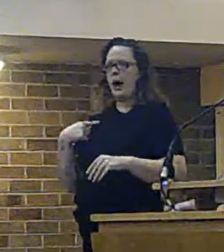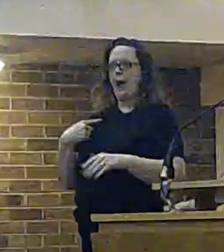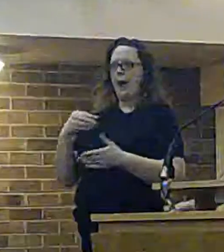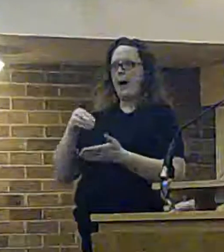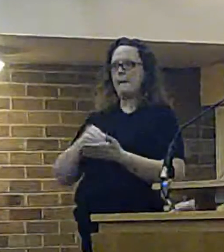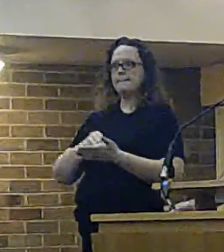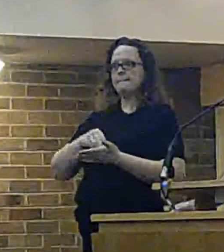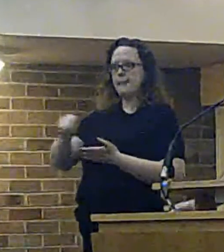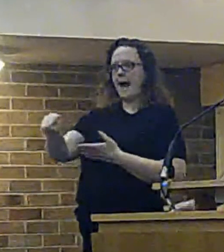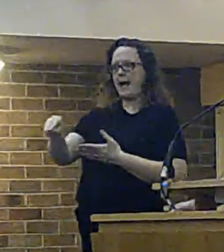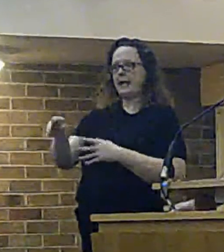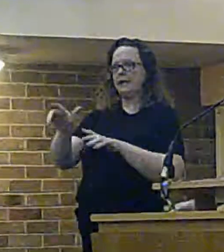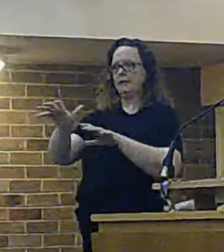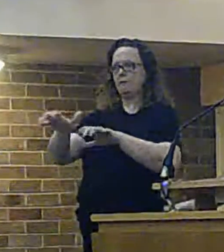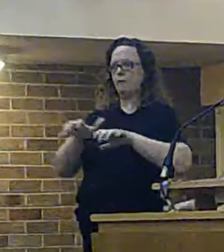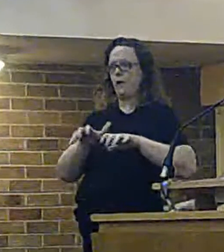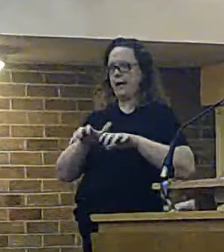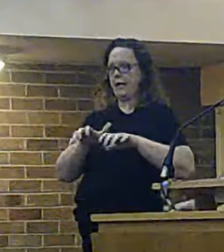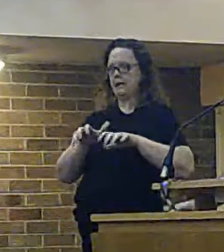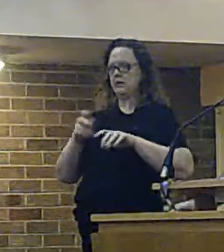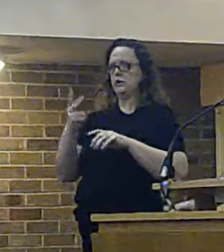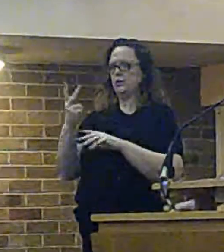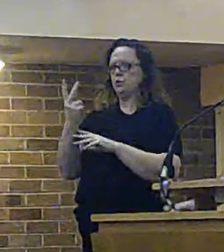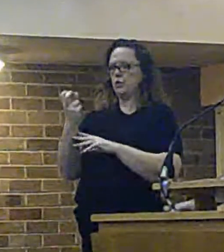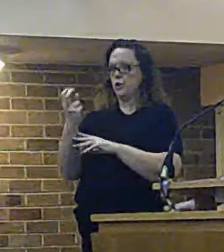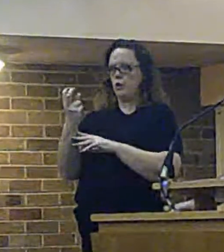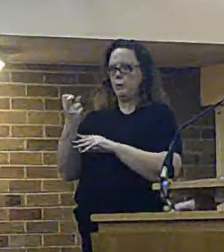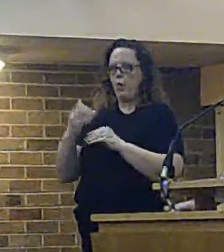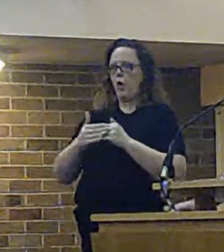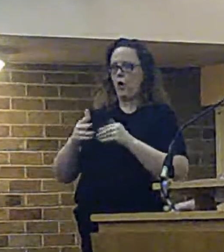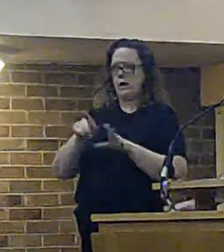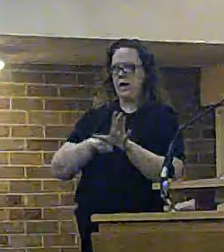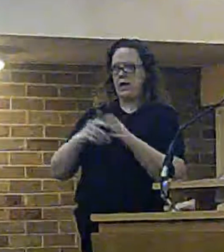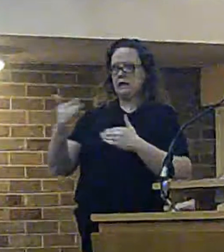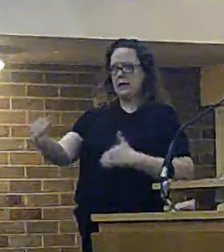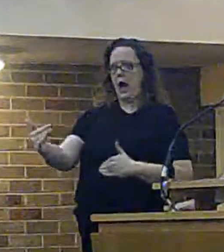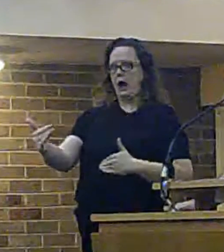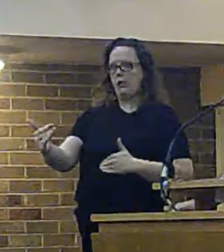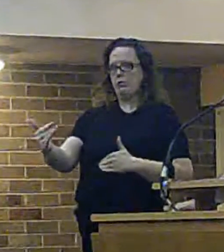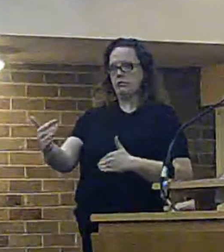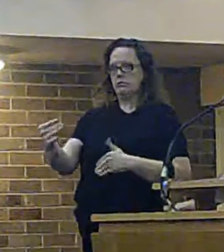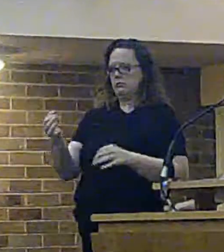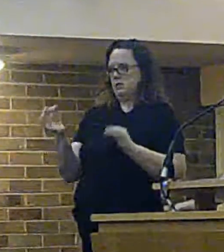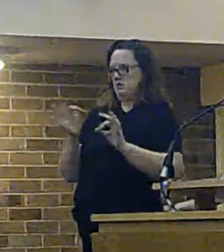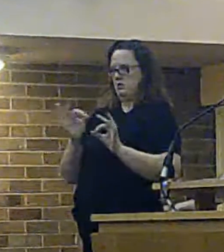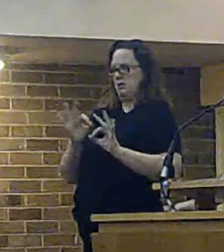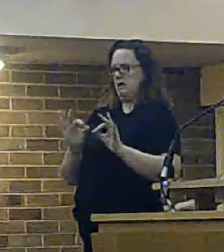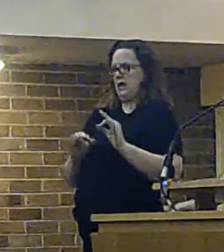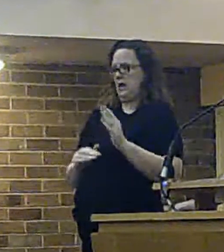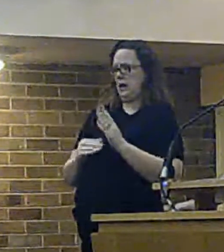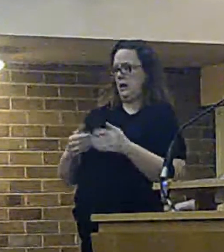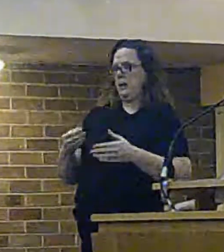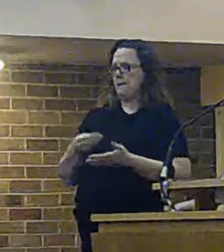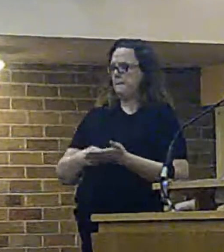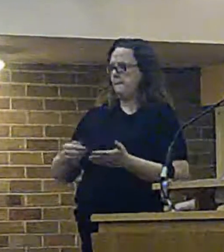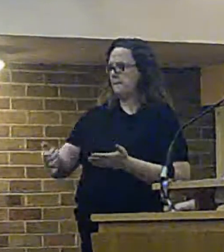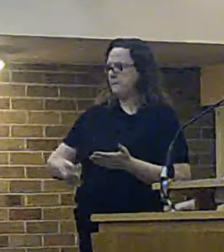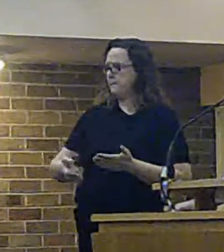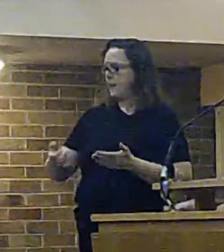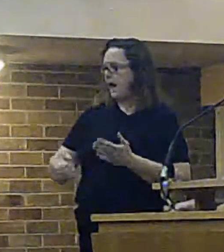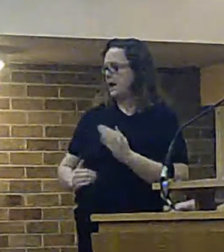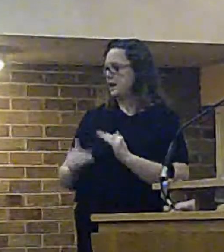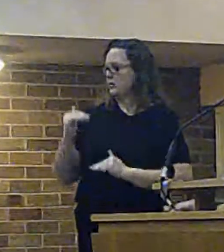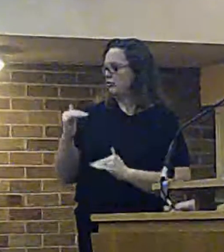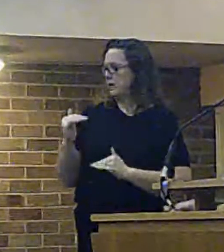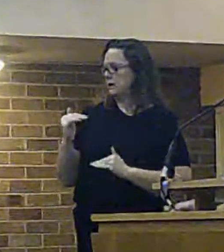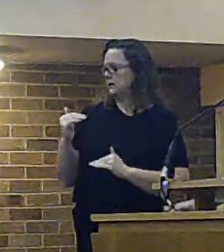a further 2 years beyond the five years now that the pay restraint's been in operation. There is very